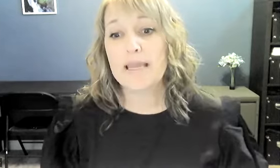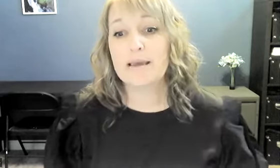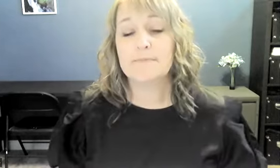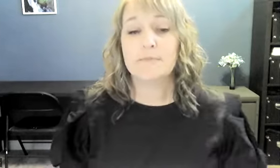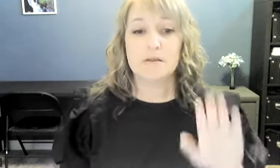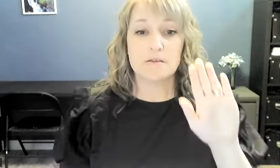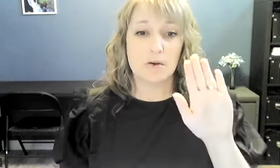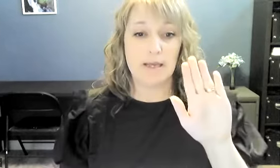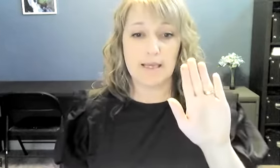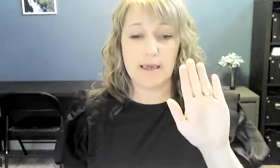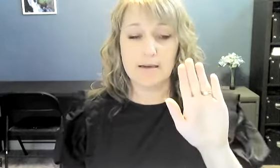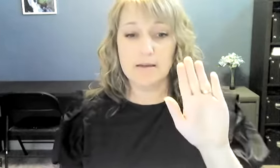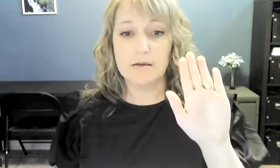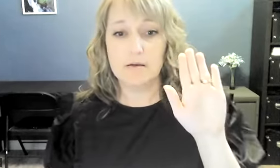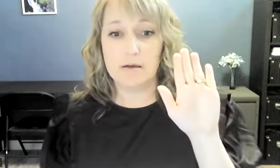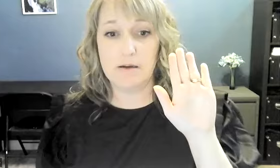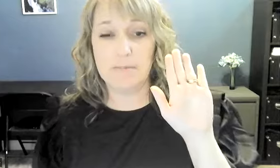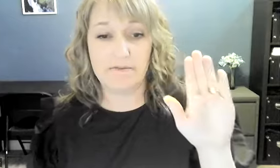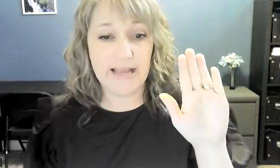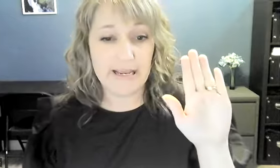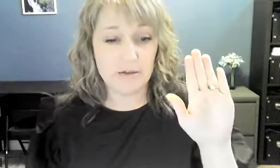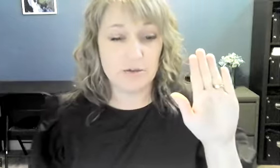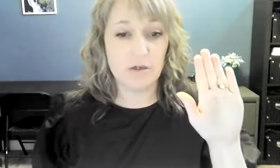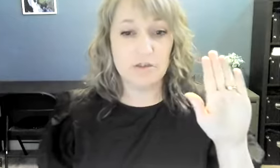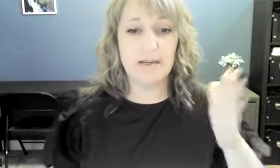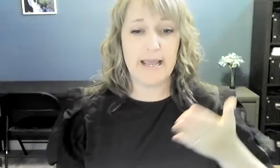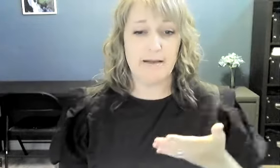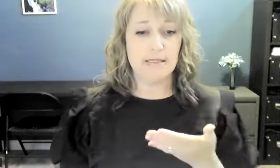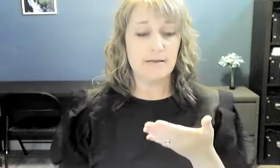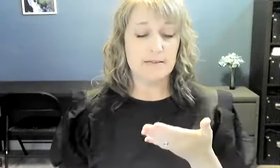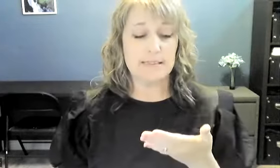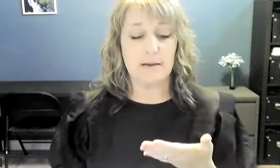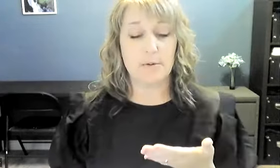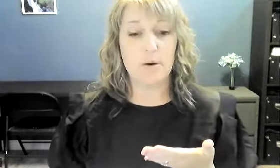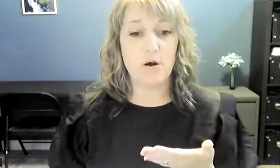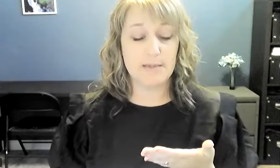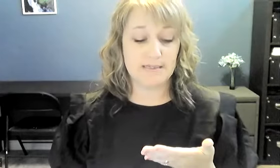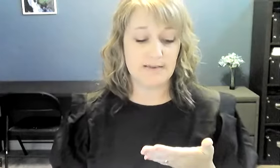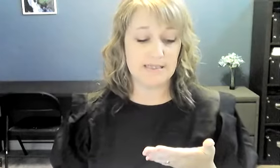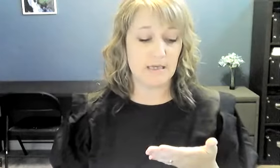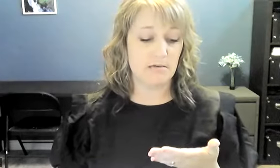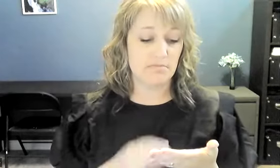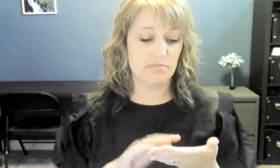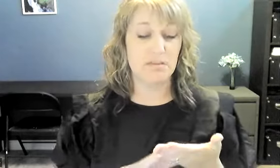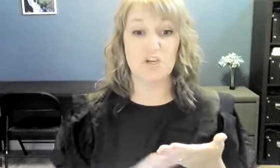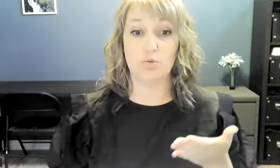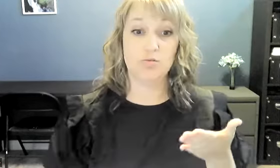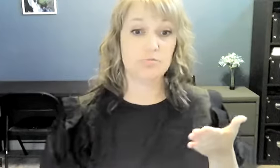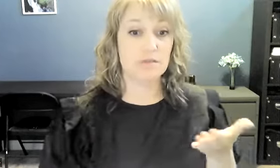Week. So again, a flat hand on your non-dominant hand. This time your palm is facing you, not